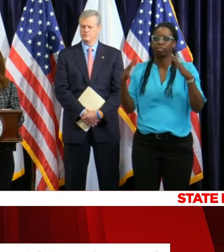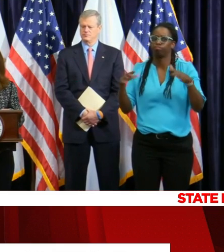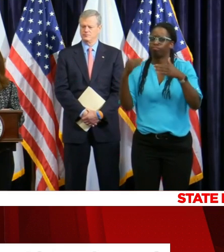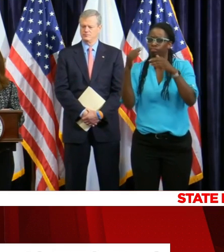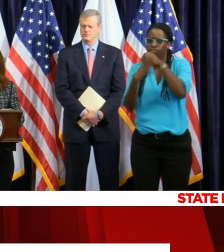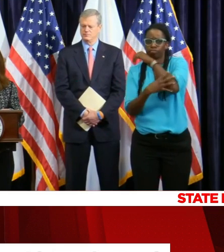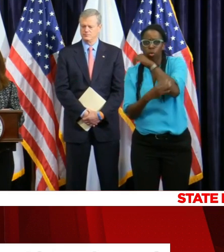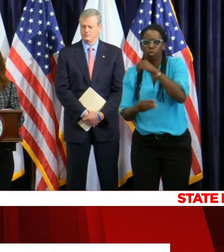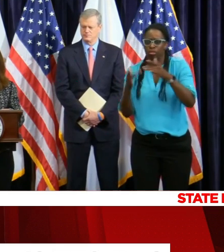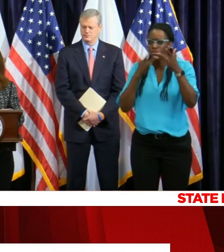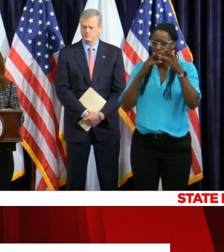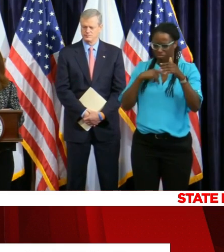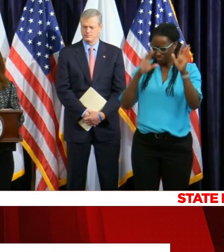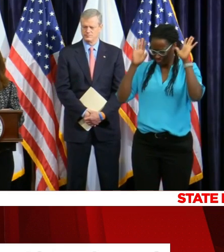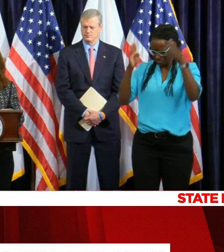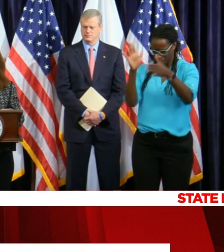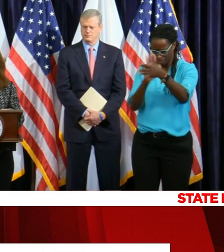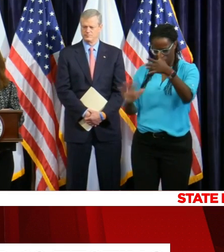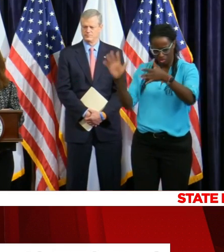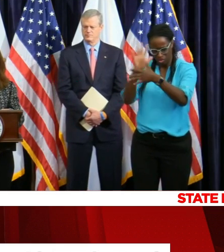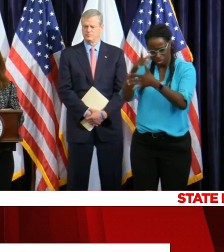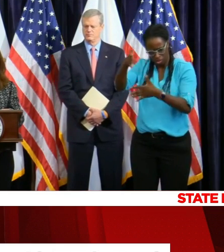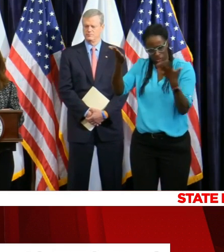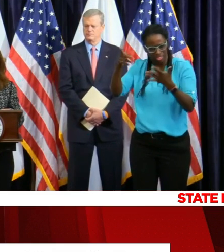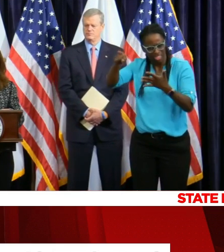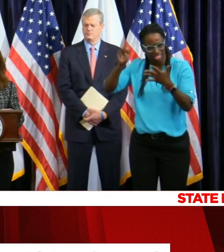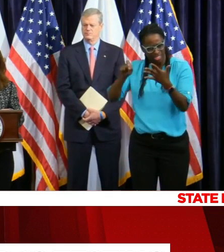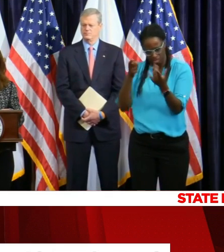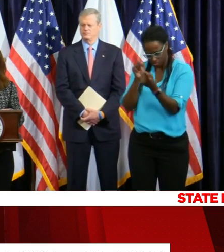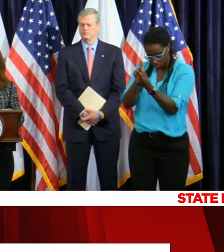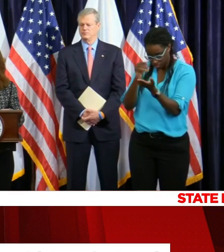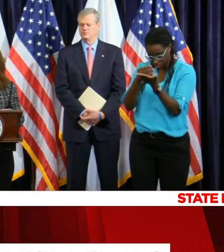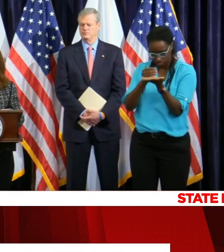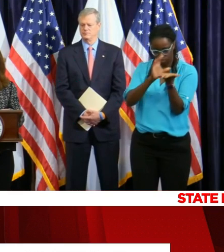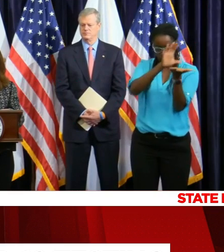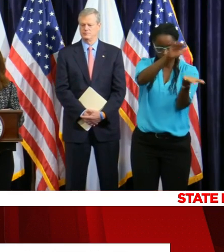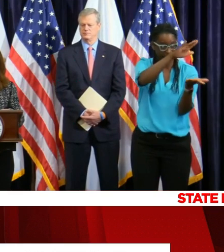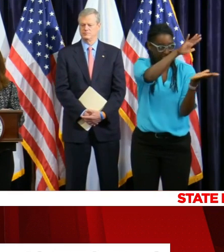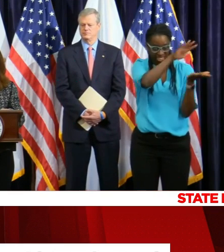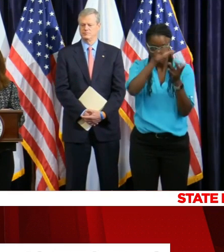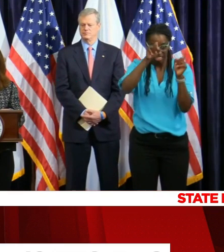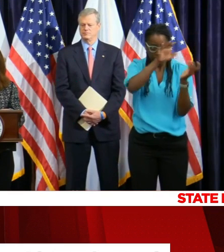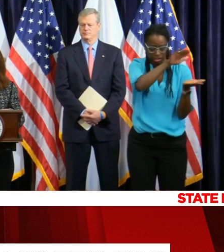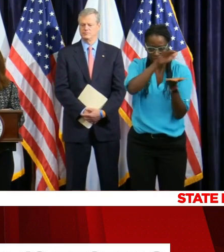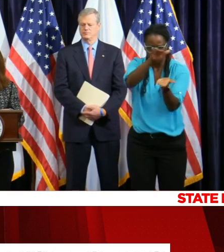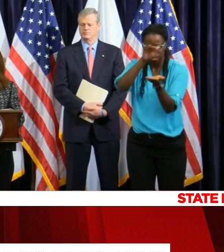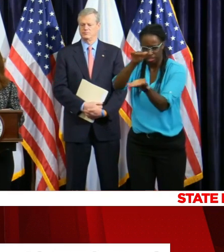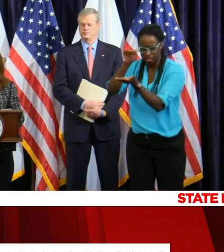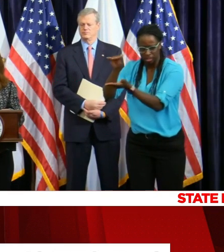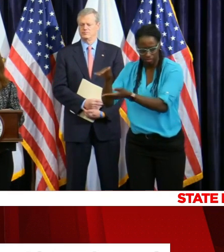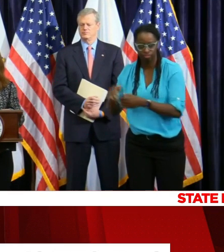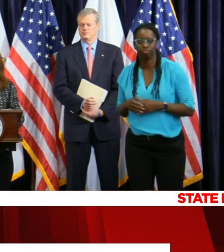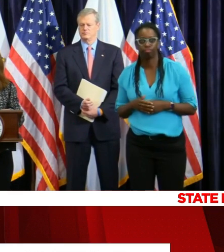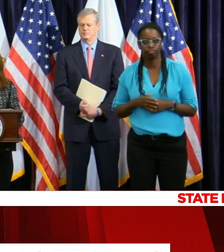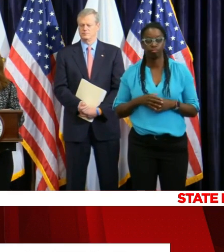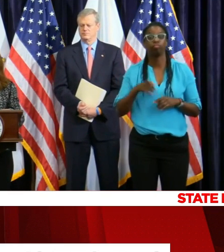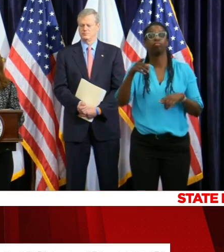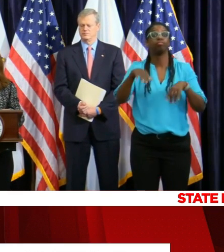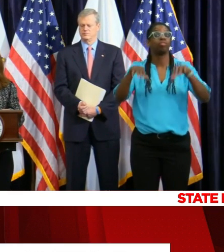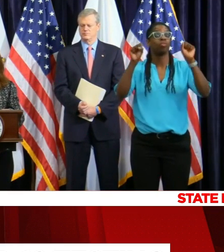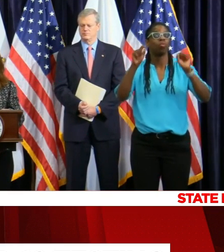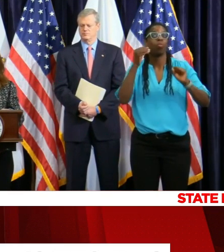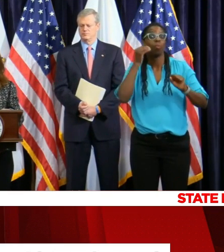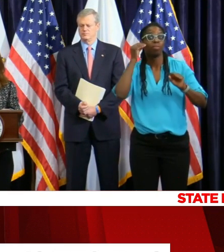fight against COVID-19 and during the holiday season. He will have more regarding this initiative in the coming weeks. Now, he also